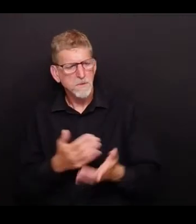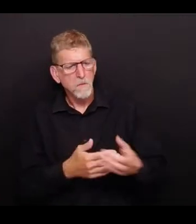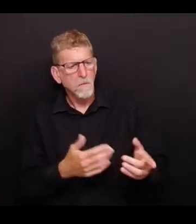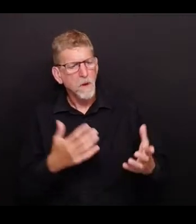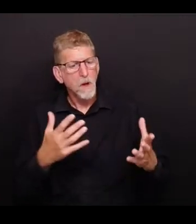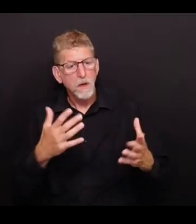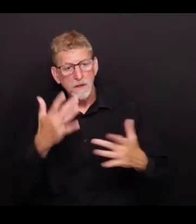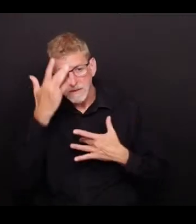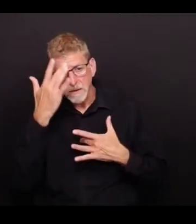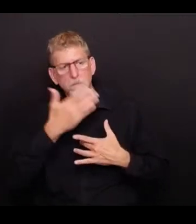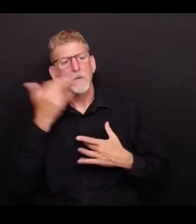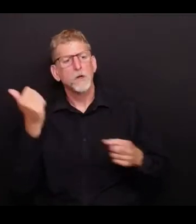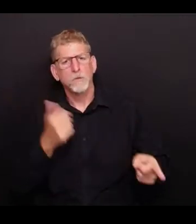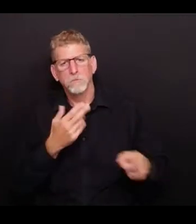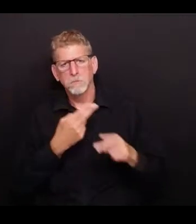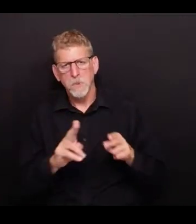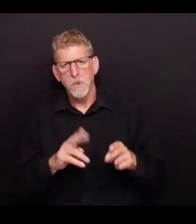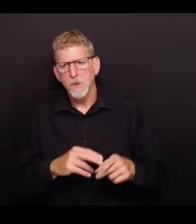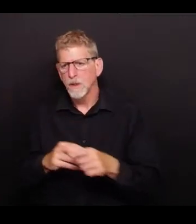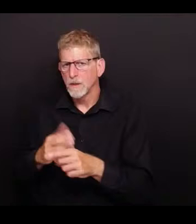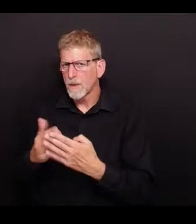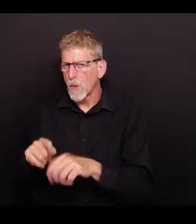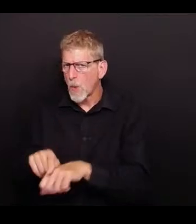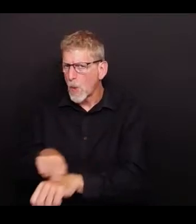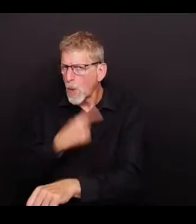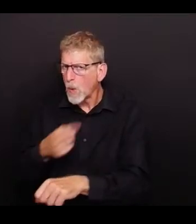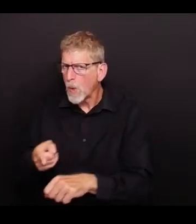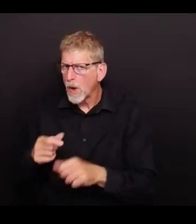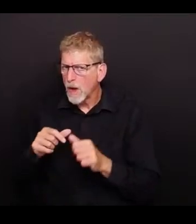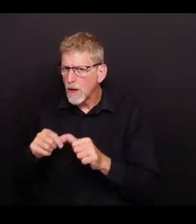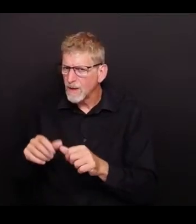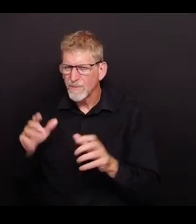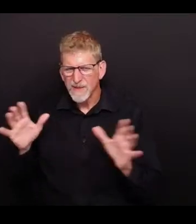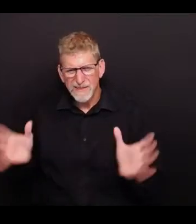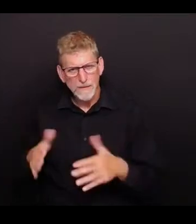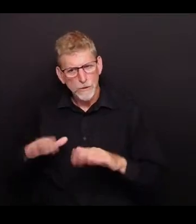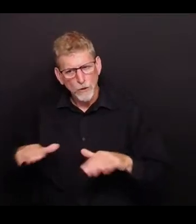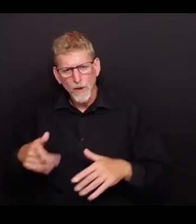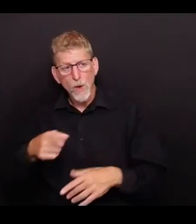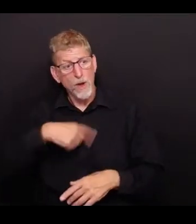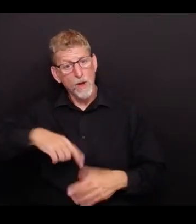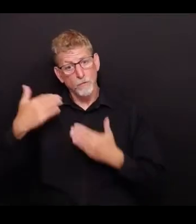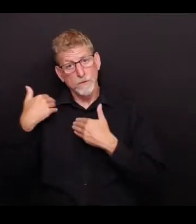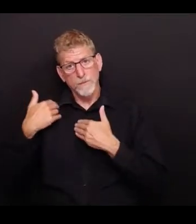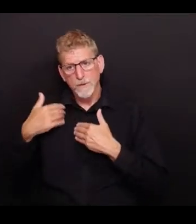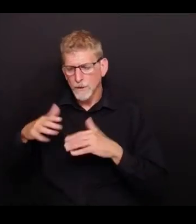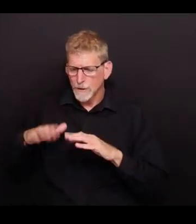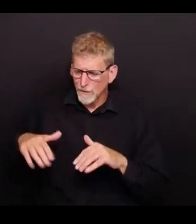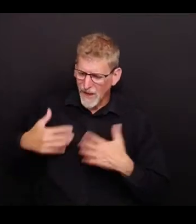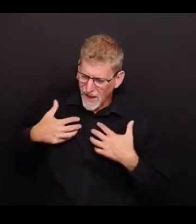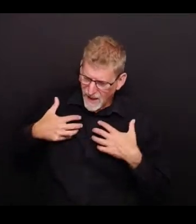about kids, we want all of our kids and our teenagers to grow up to be healthy adults. And